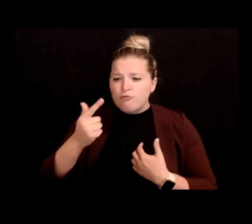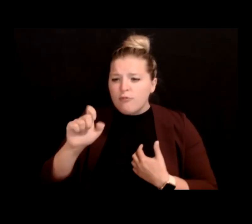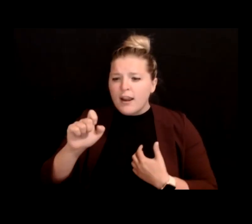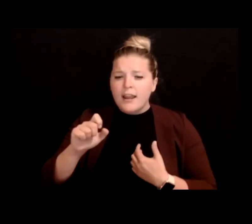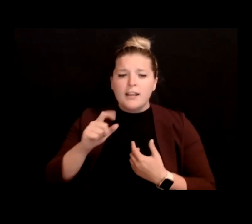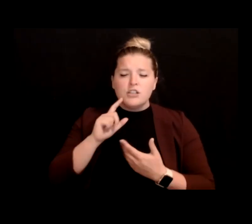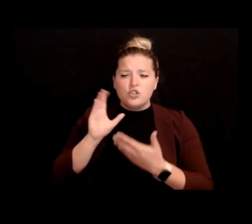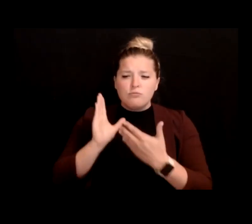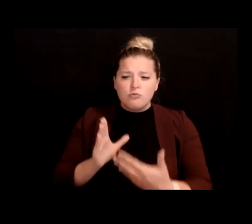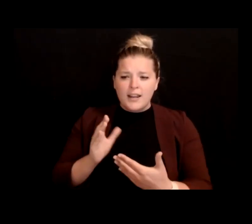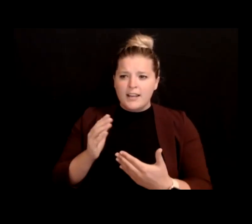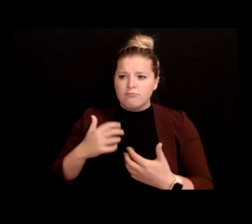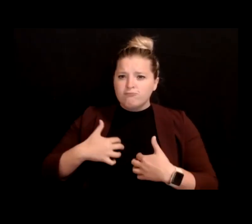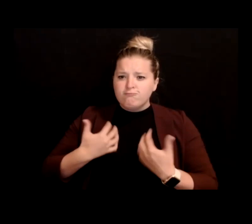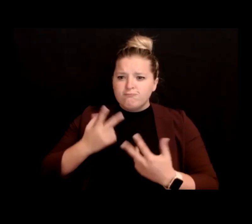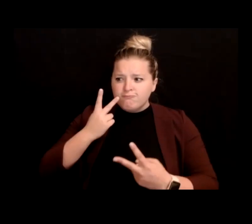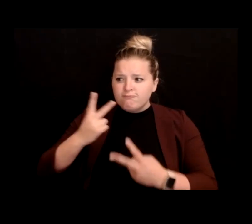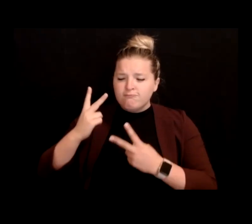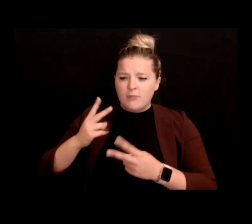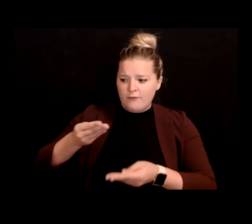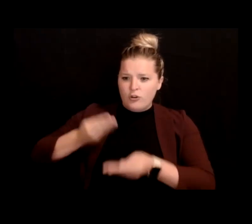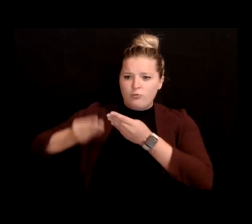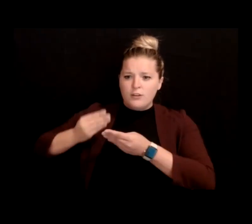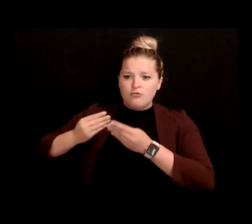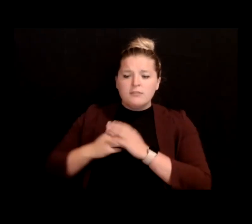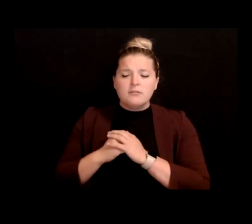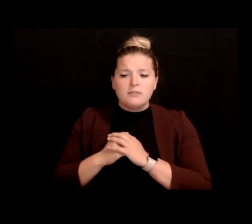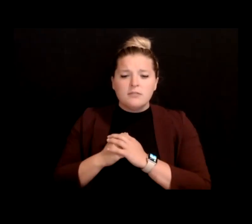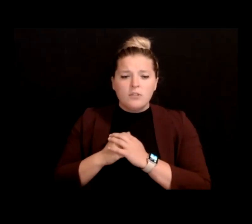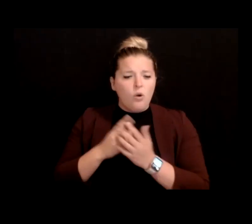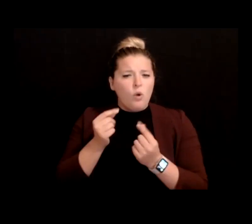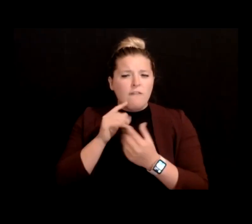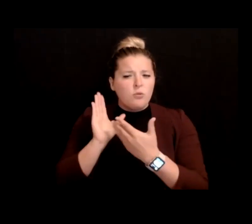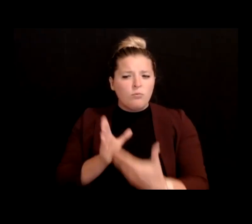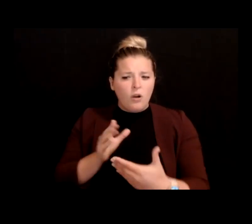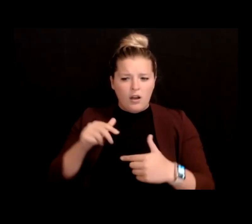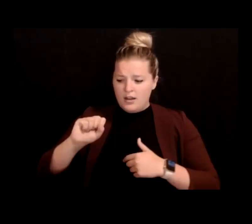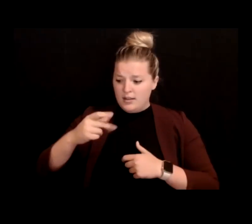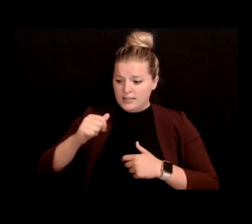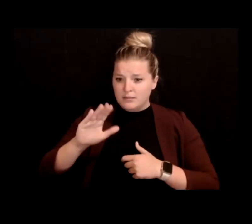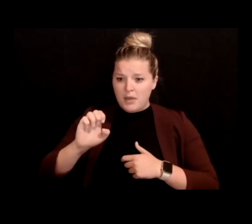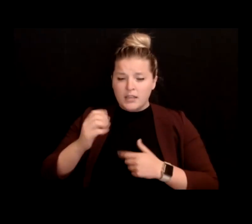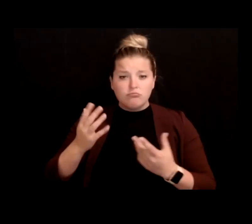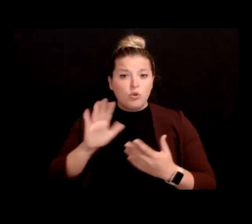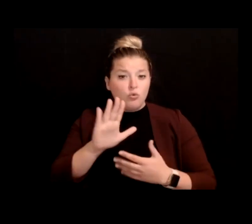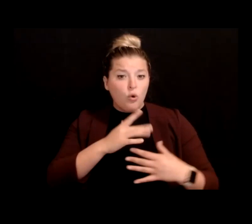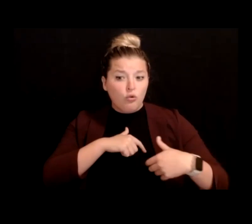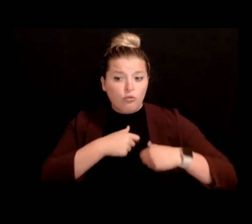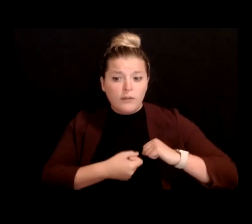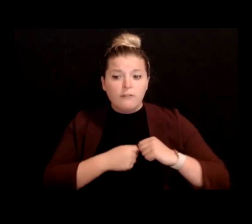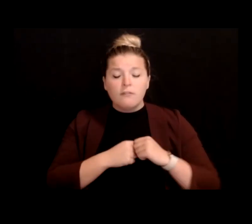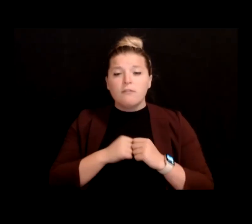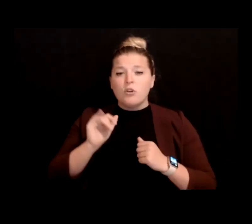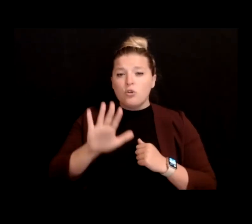elders before us? Have you carried into this space your grief, your sorrow, your